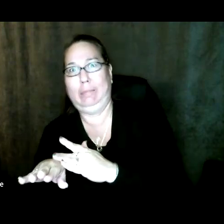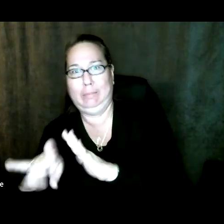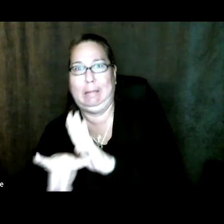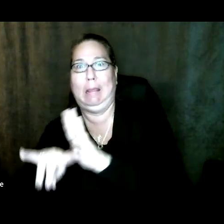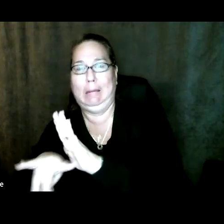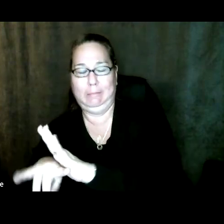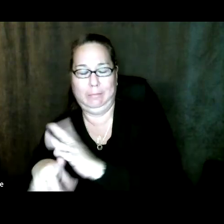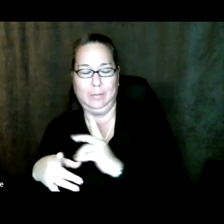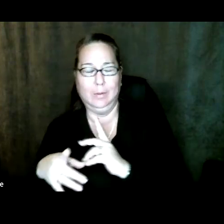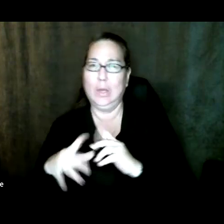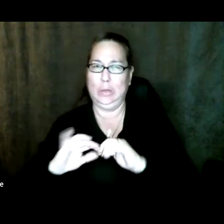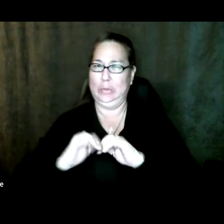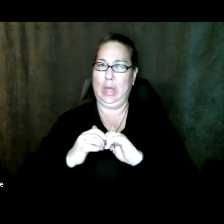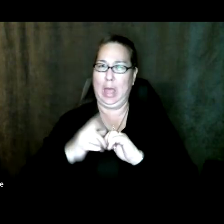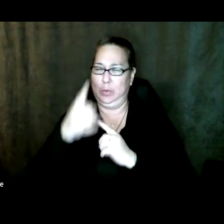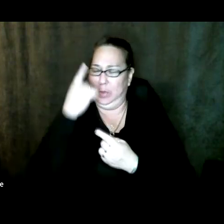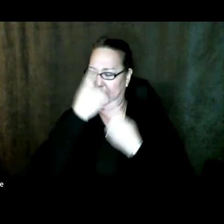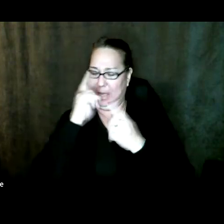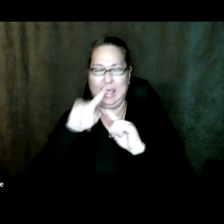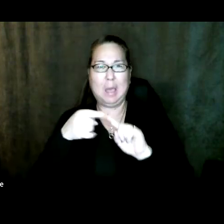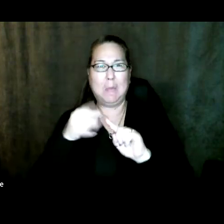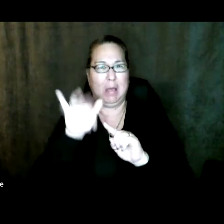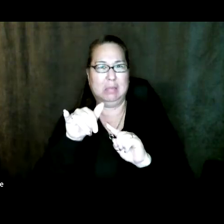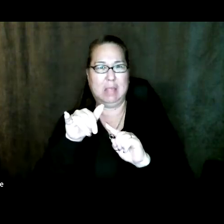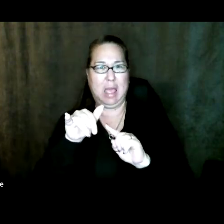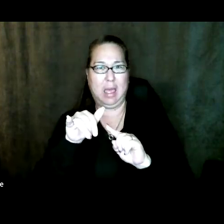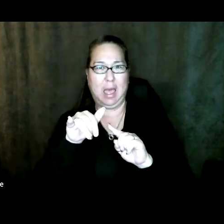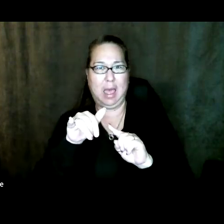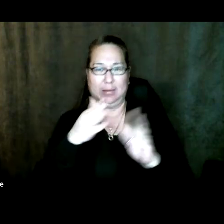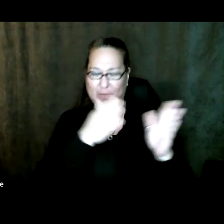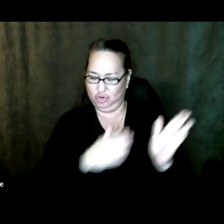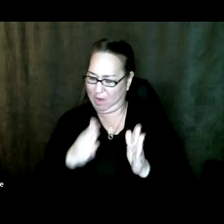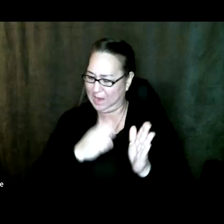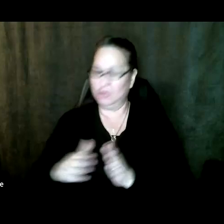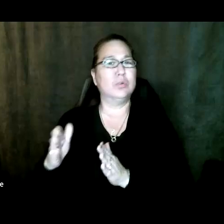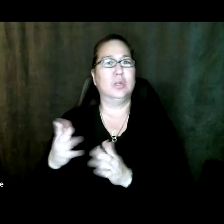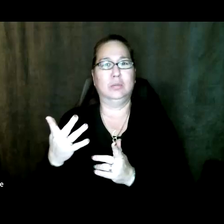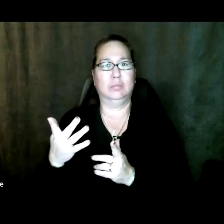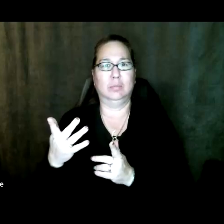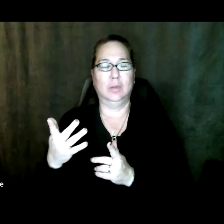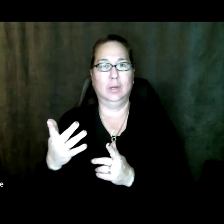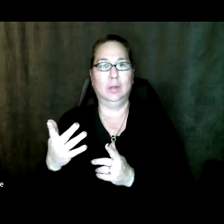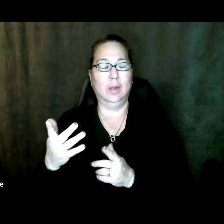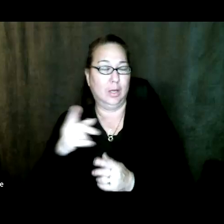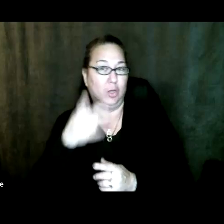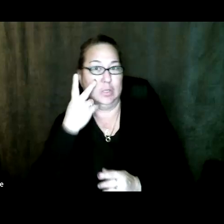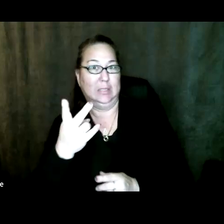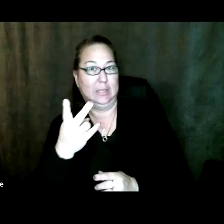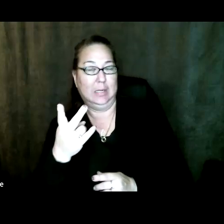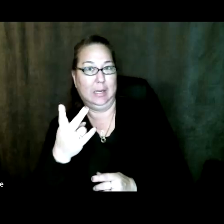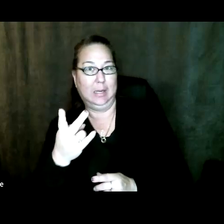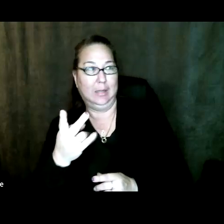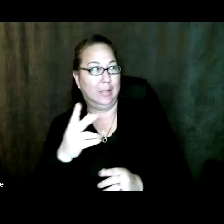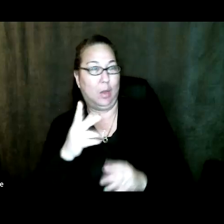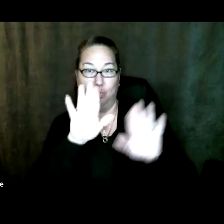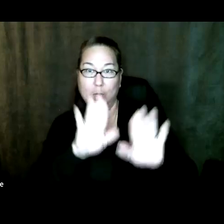a strategy around supporting those schools, because it's like, wow, we've seen tremendous growth. Some of them, I think, like you